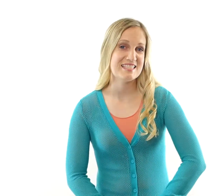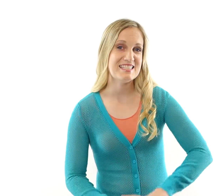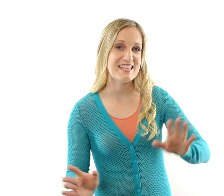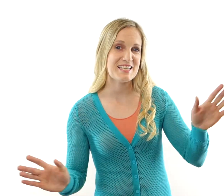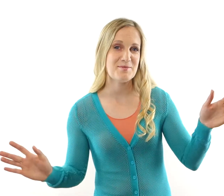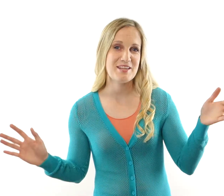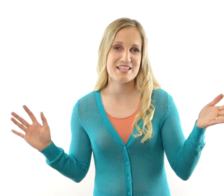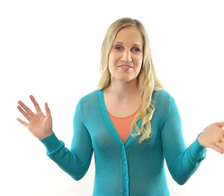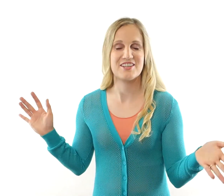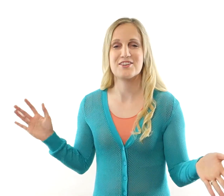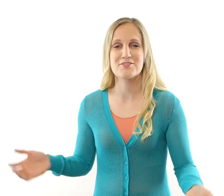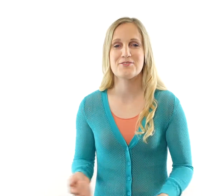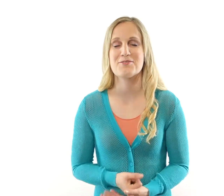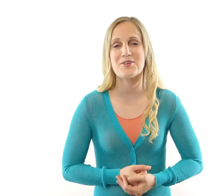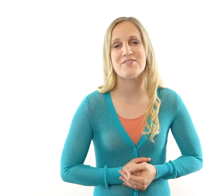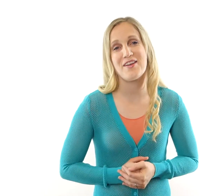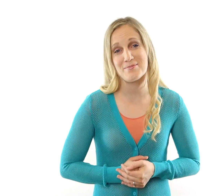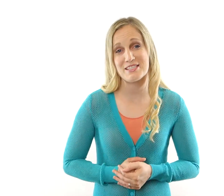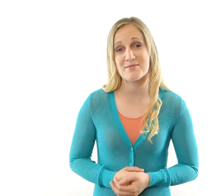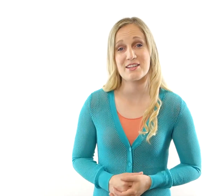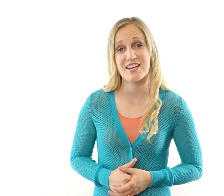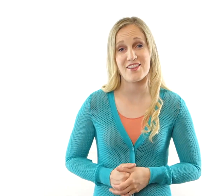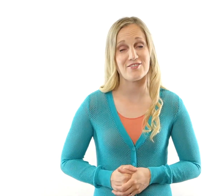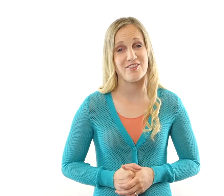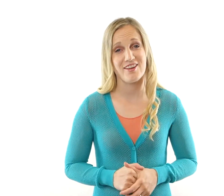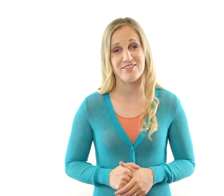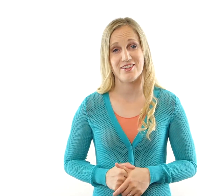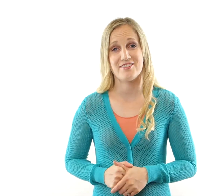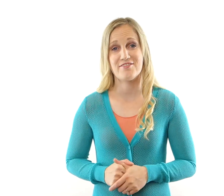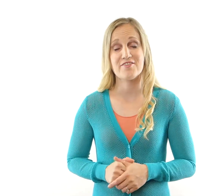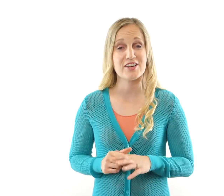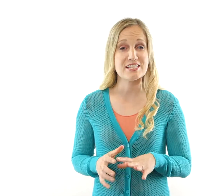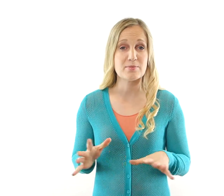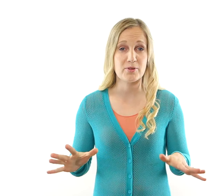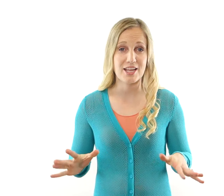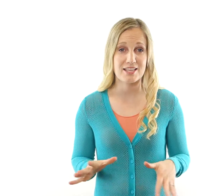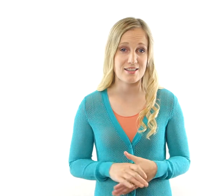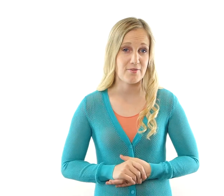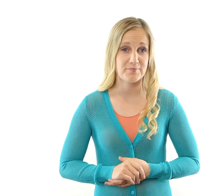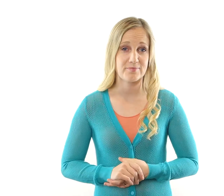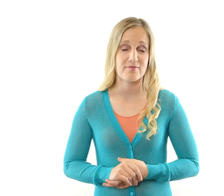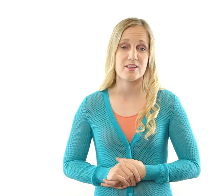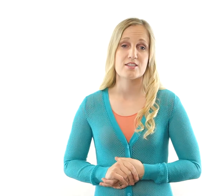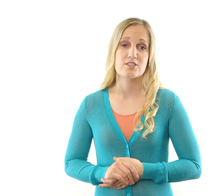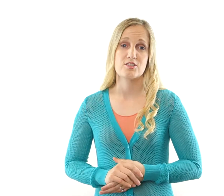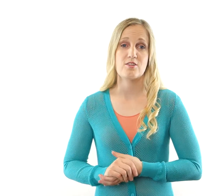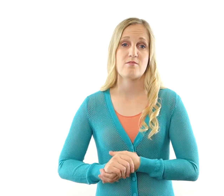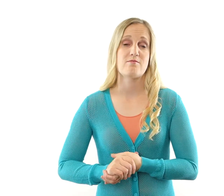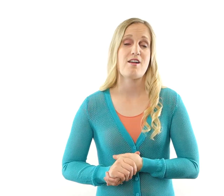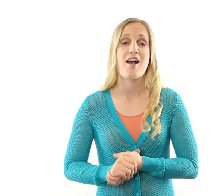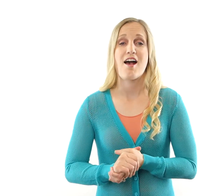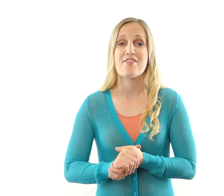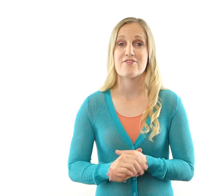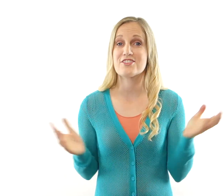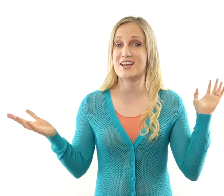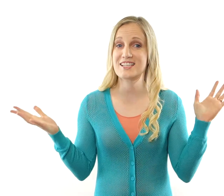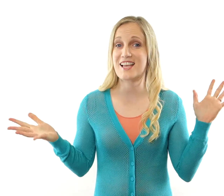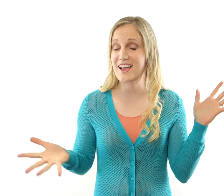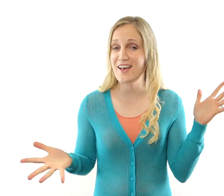This is the explanation video for families can be together forever in very simple ASL. So, the first line is, I have